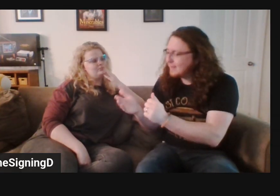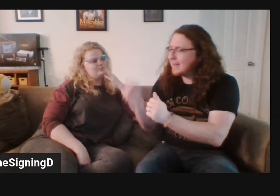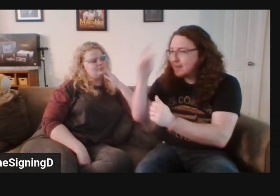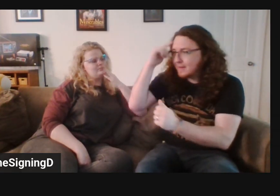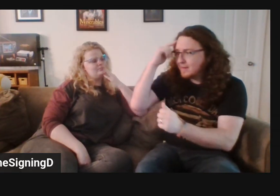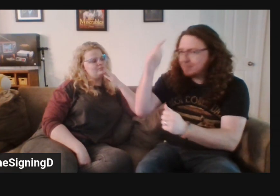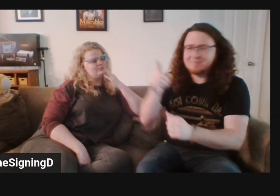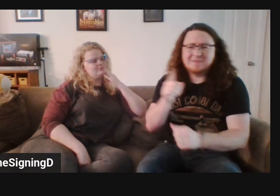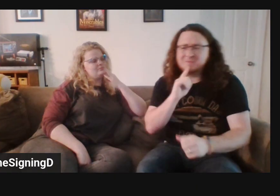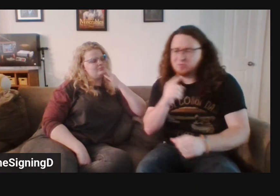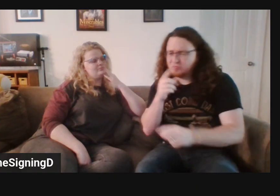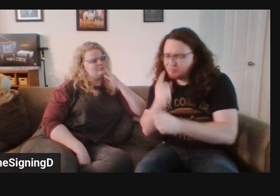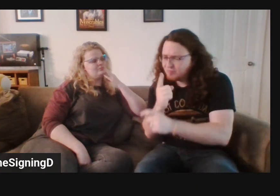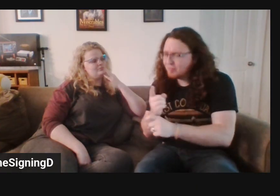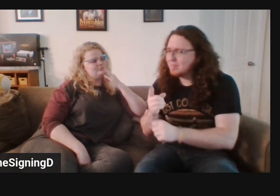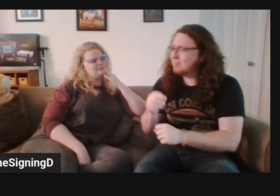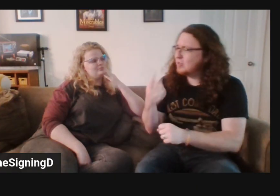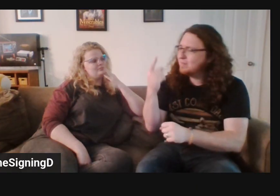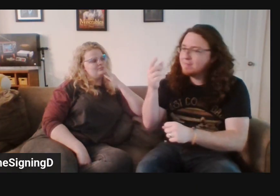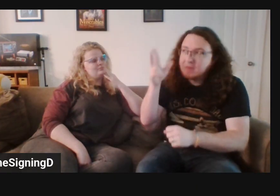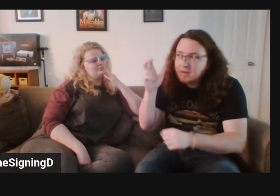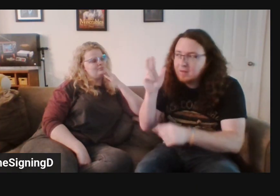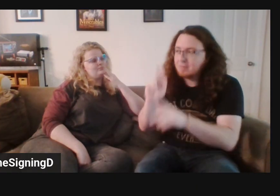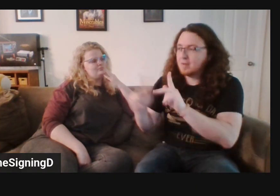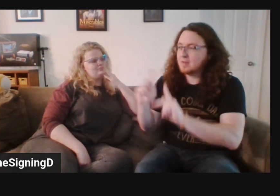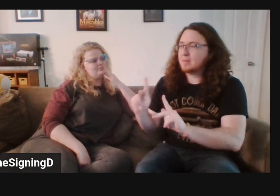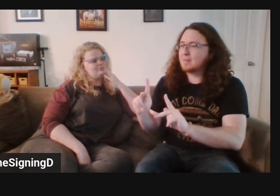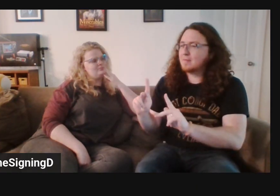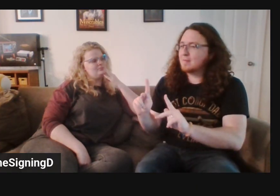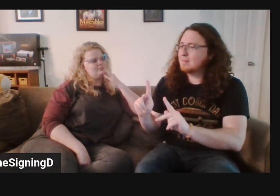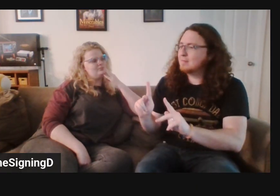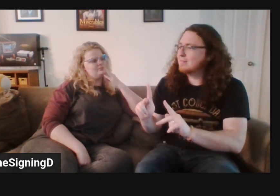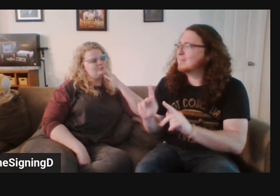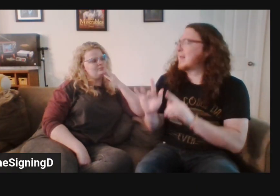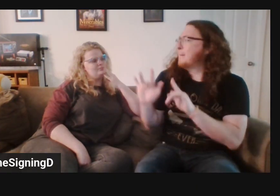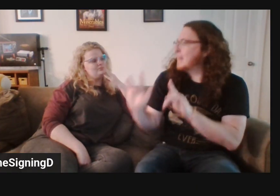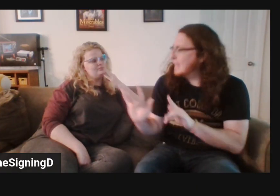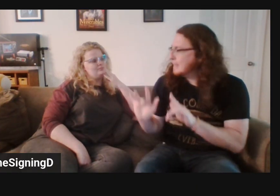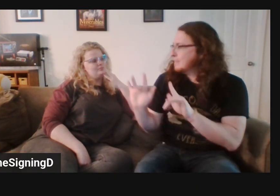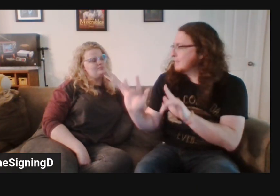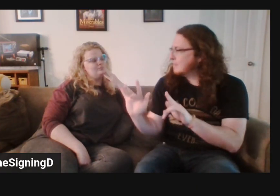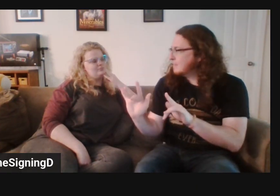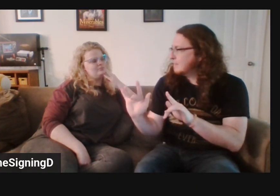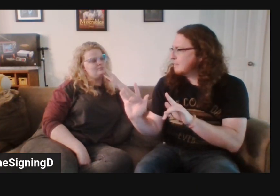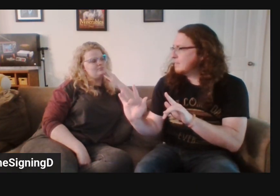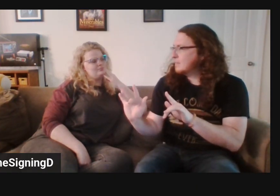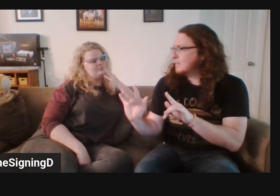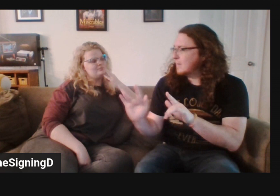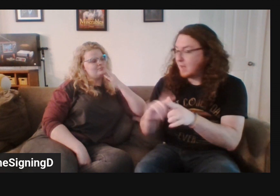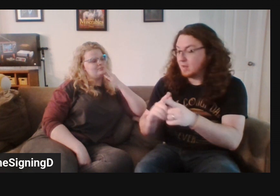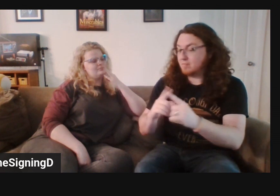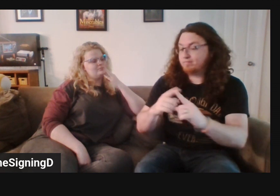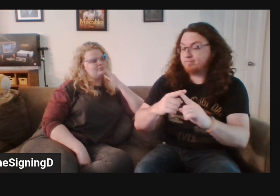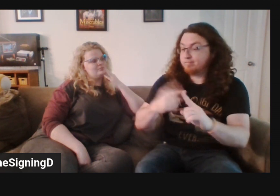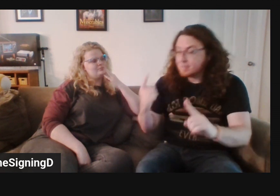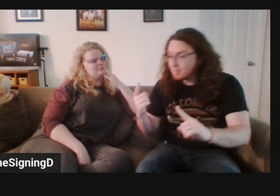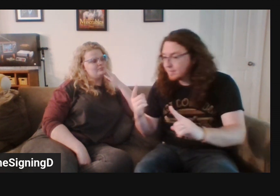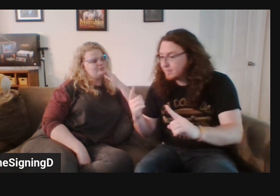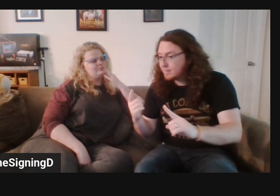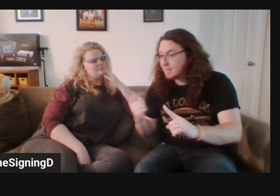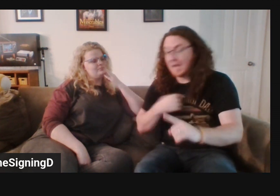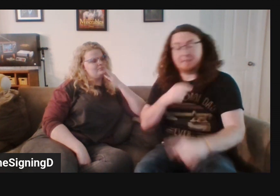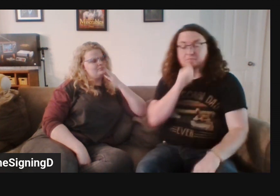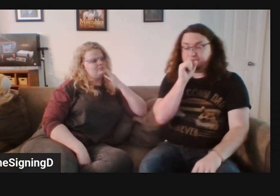you're absolutely right, Derek. Listen to the person. Empathize. And then on the opposite end, see, I'm